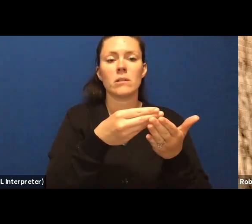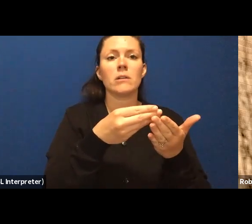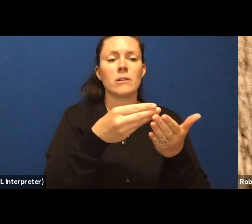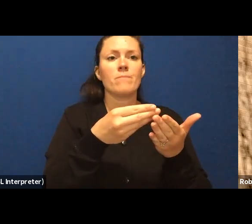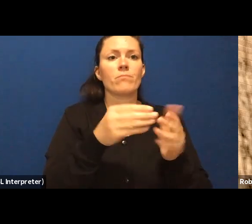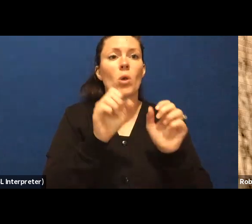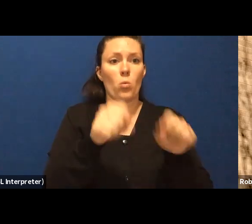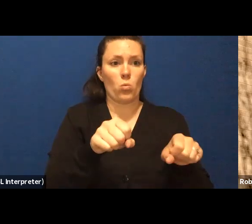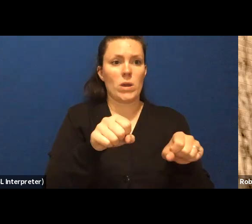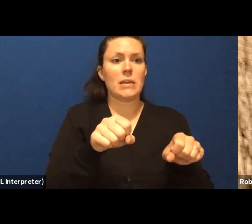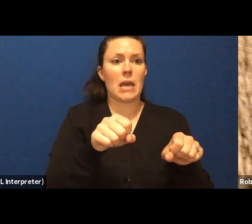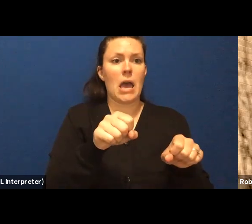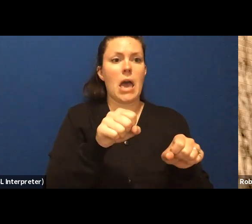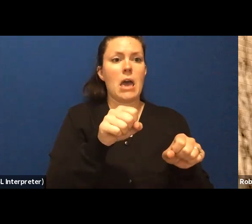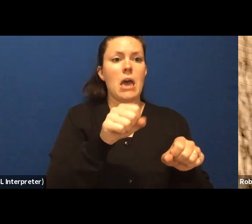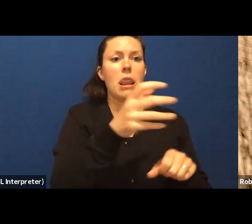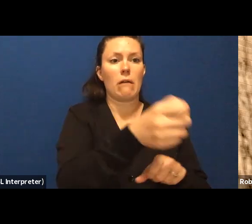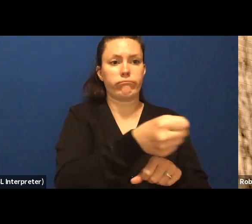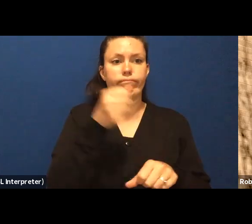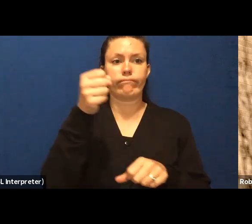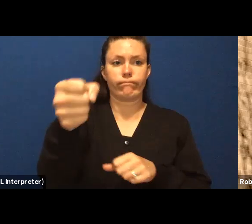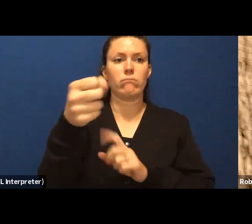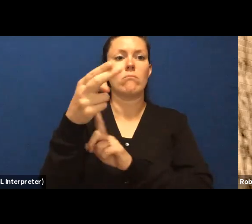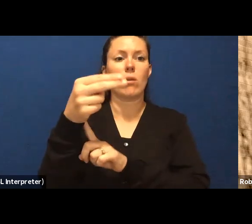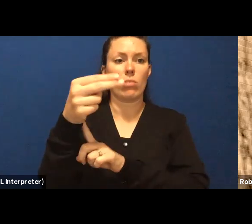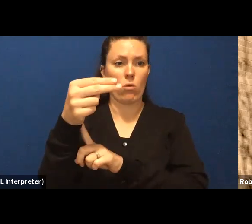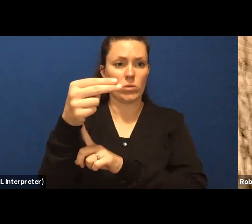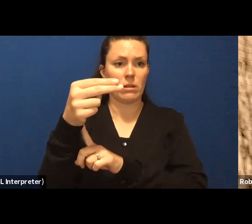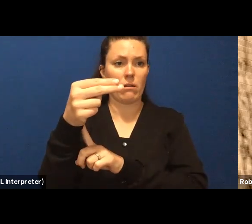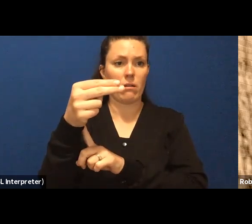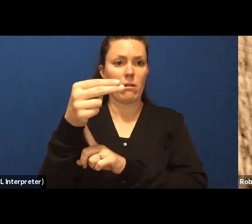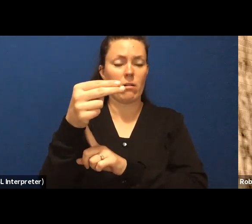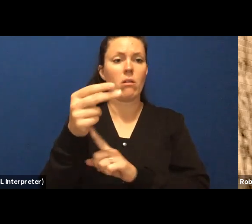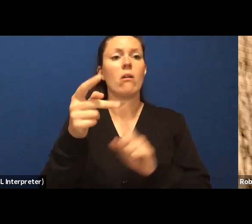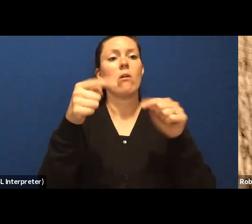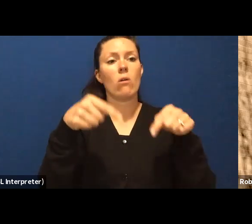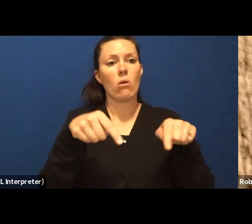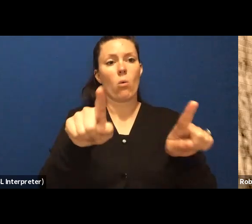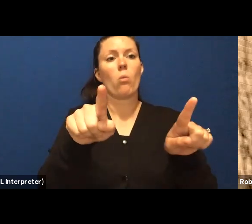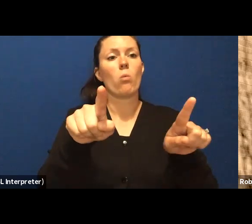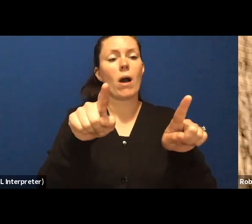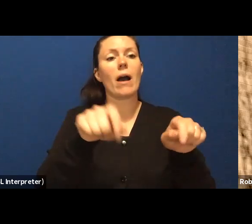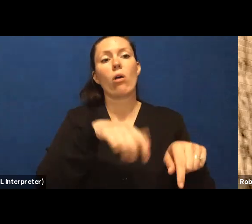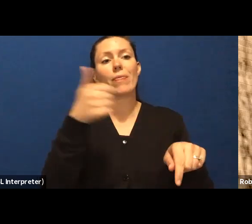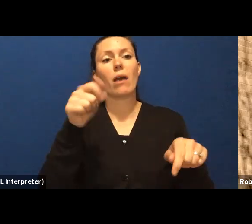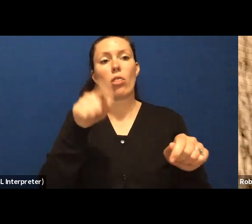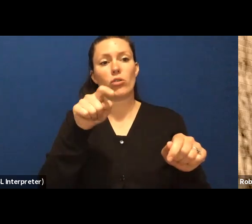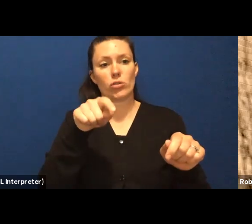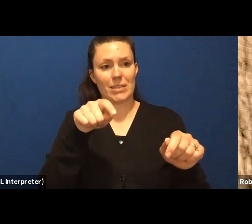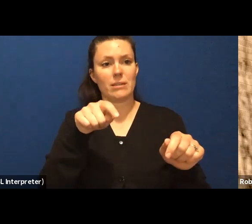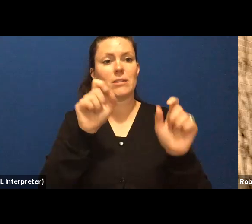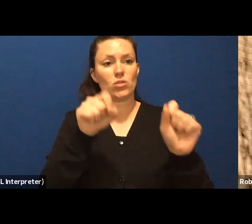a hotel while the rest of the needs are addressed. There